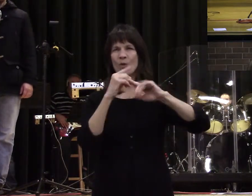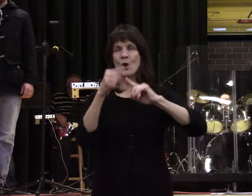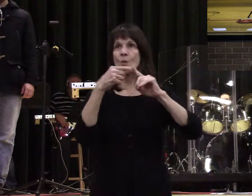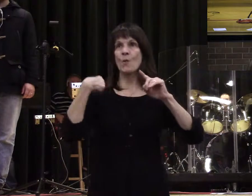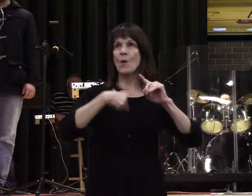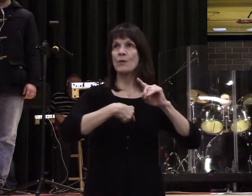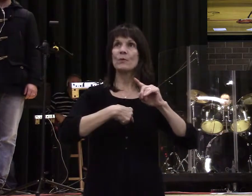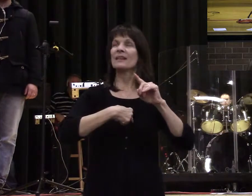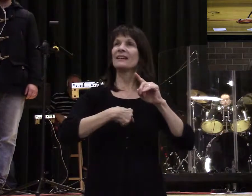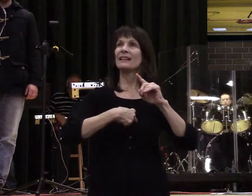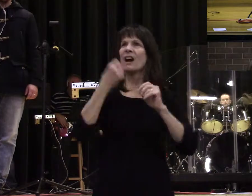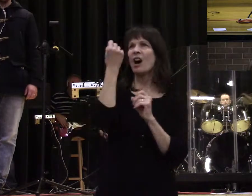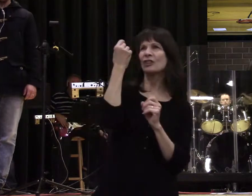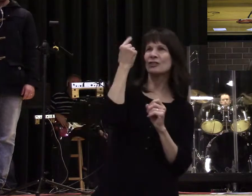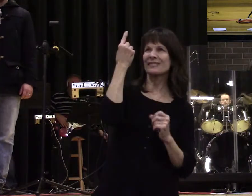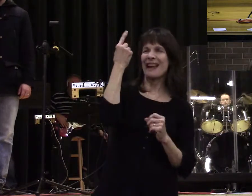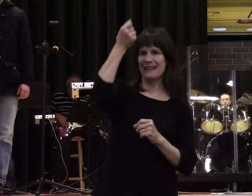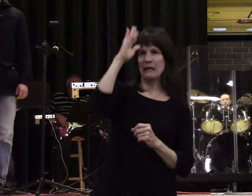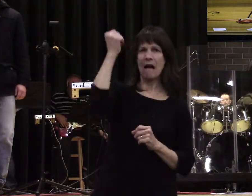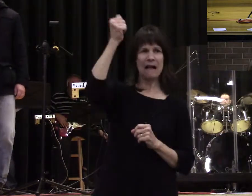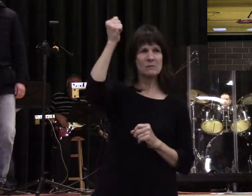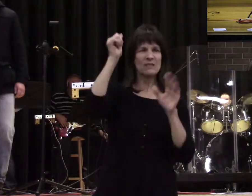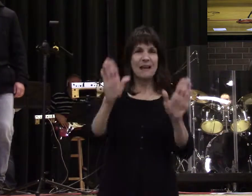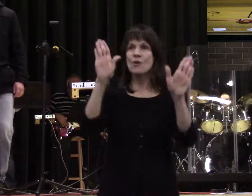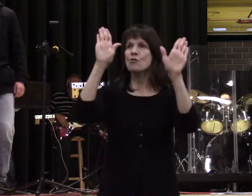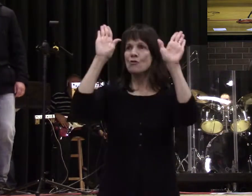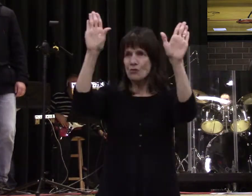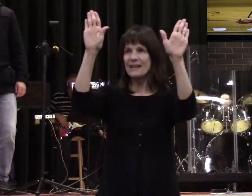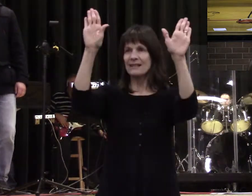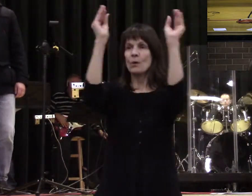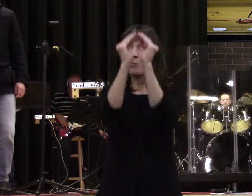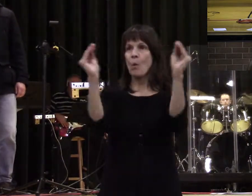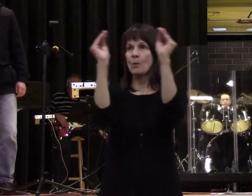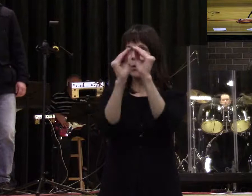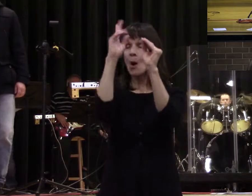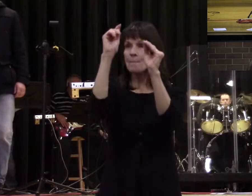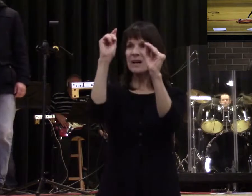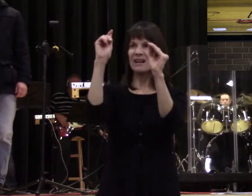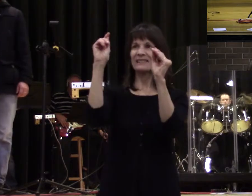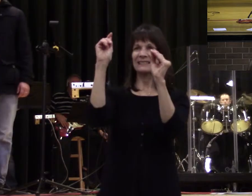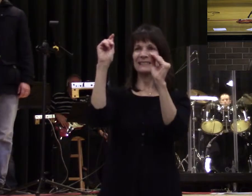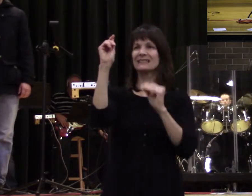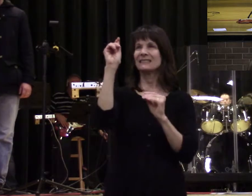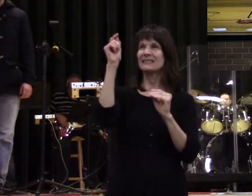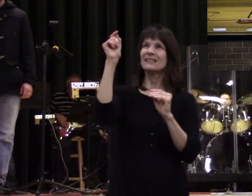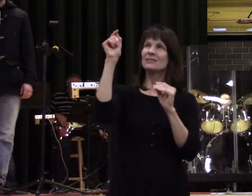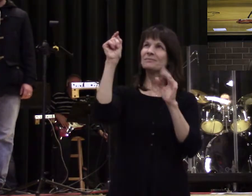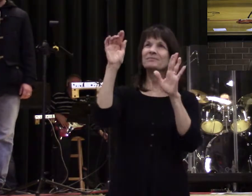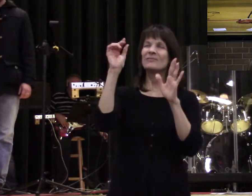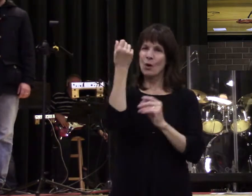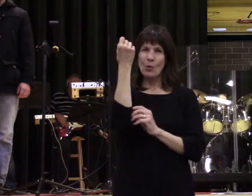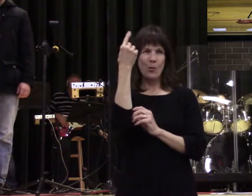a revelation of the greatness of our God comes from worship. Personally worshiping God, God will give you a vision.